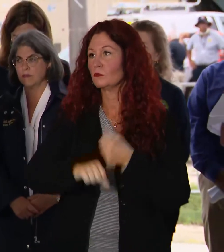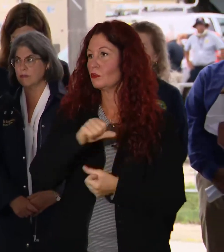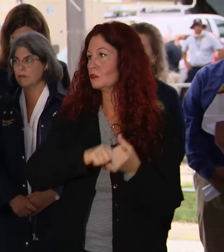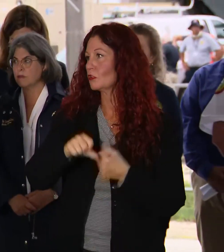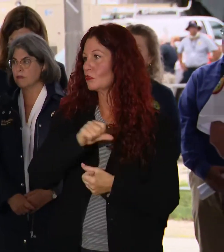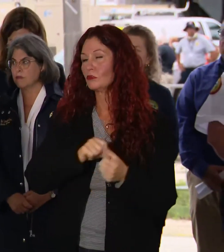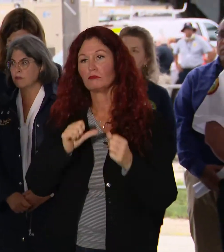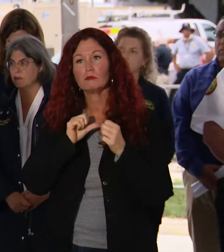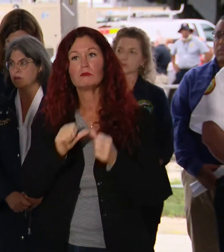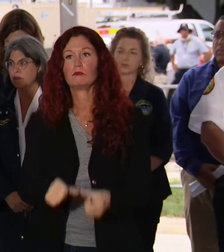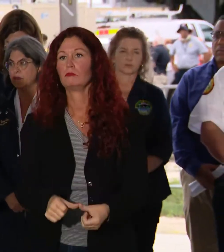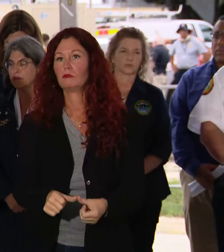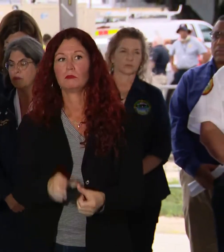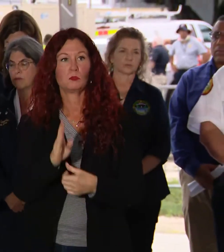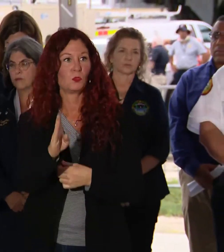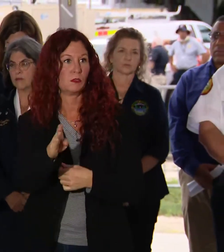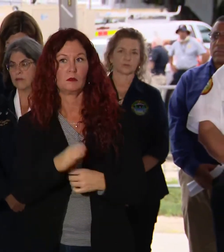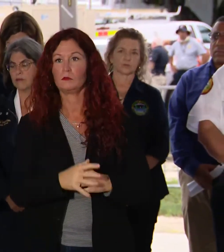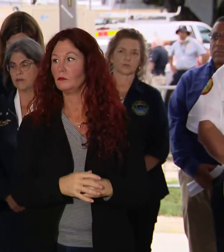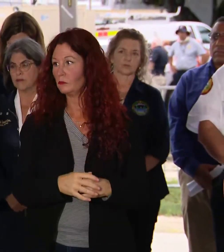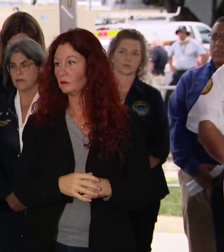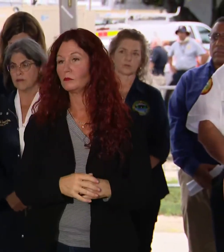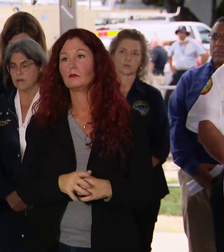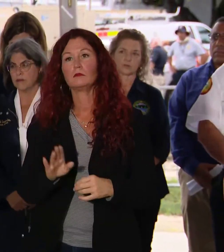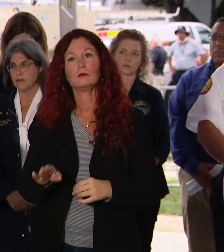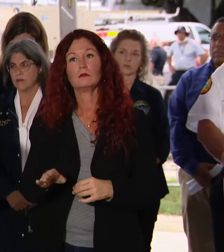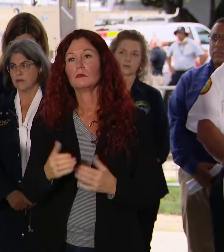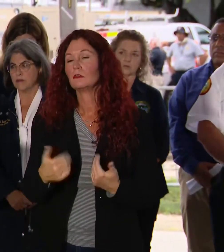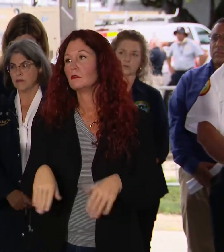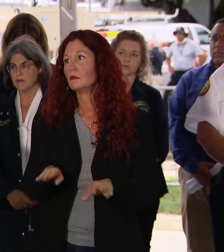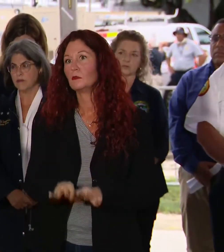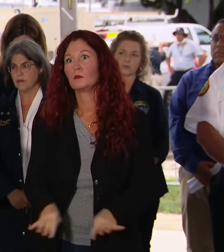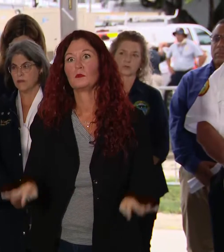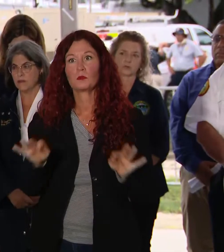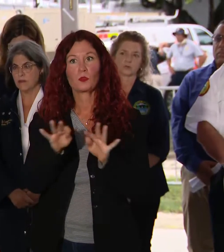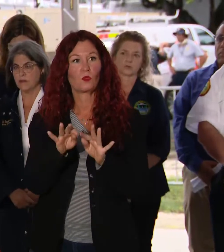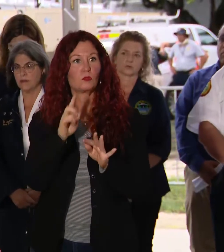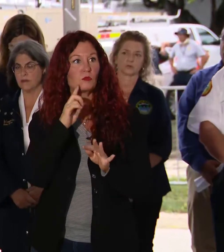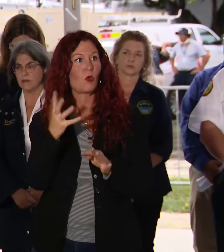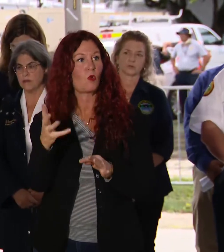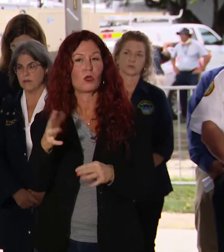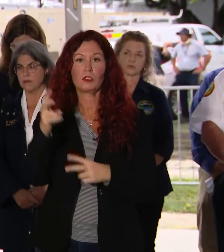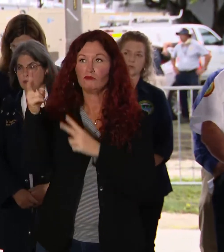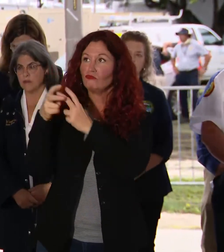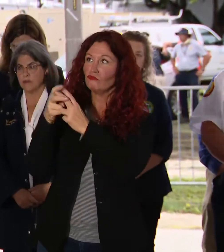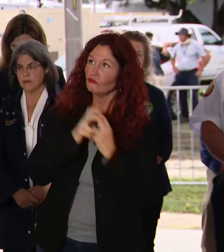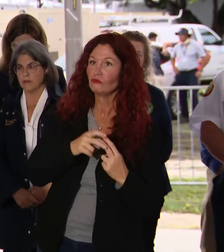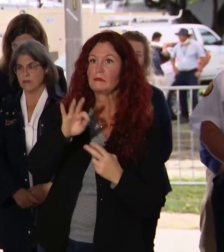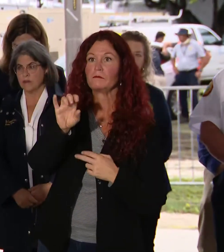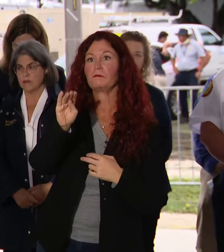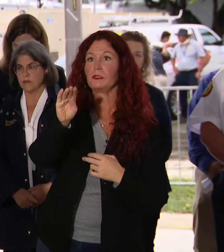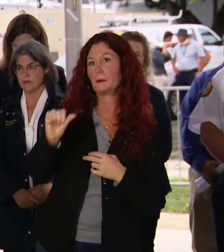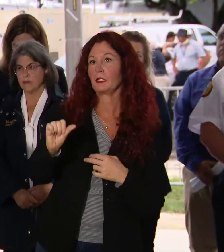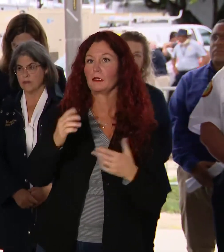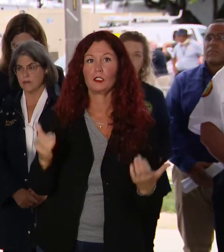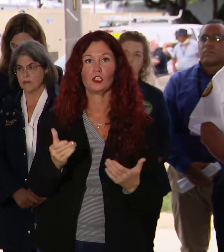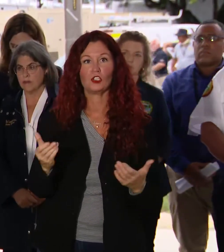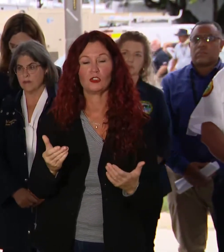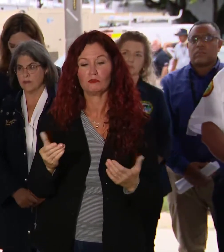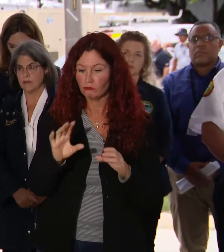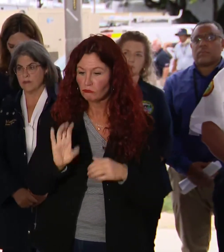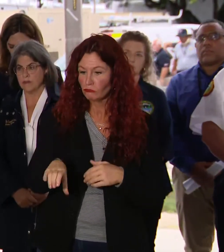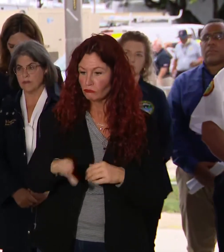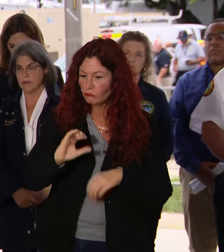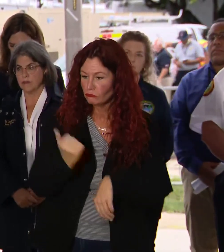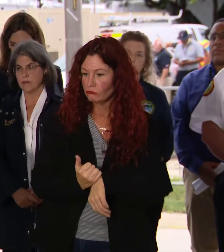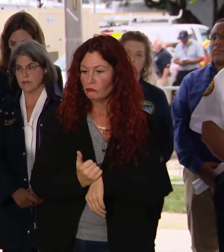way." That was such a critically important message. He's already mobilized FEMA. He committed today to cover